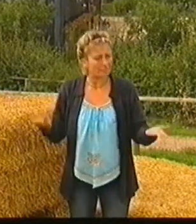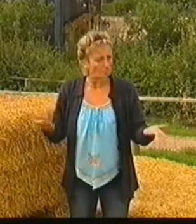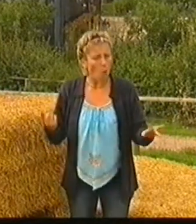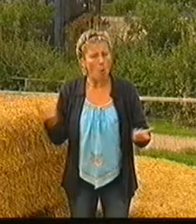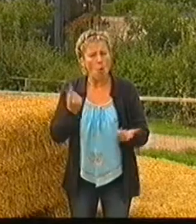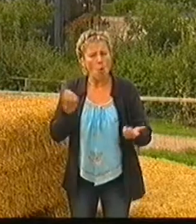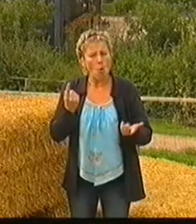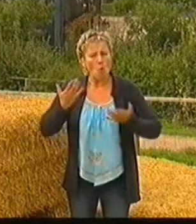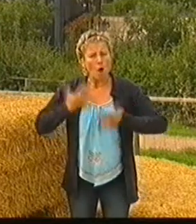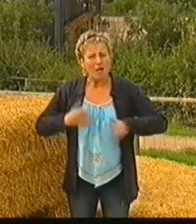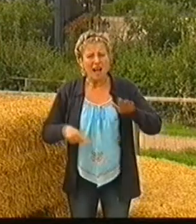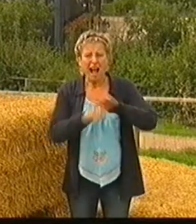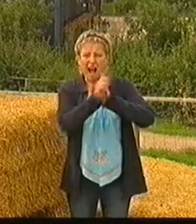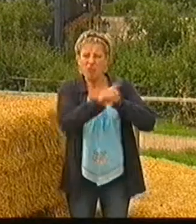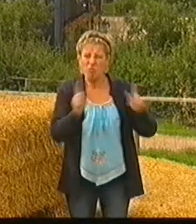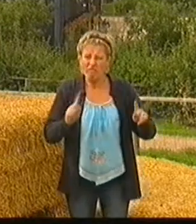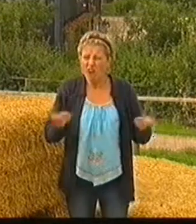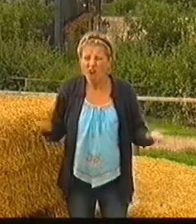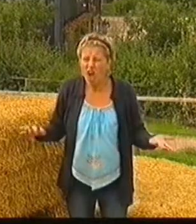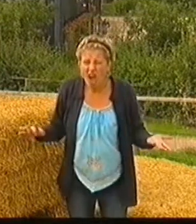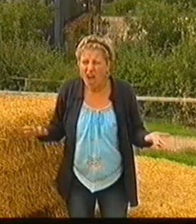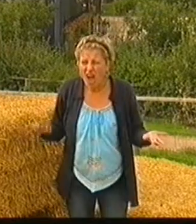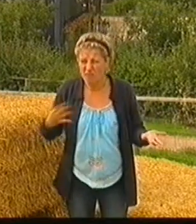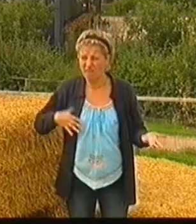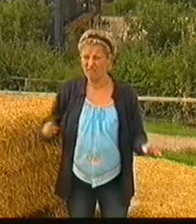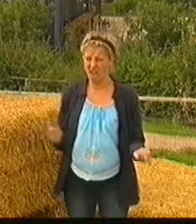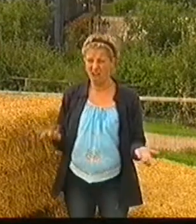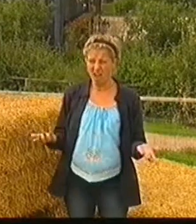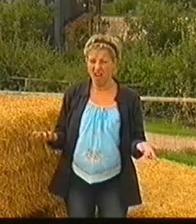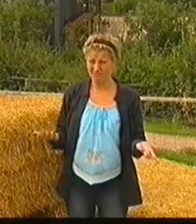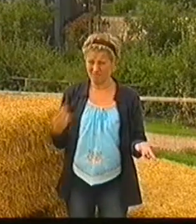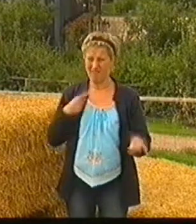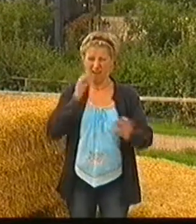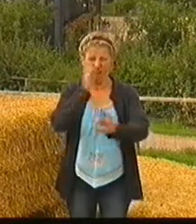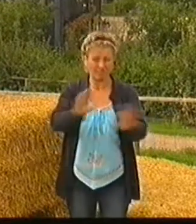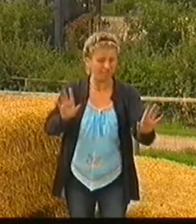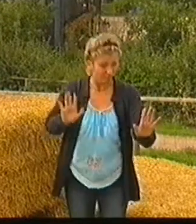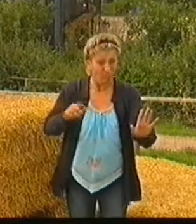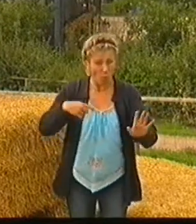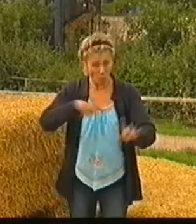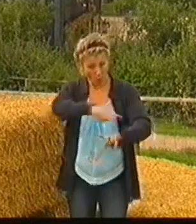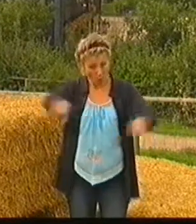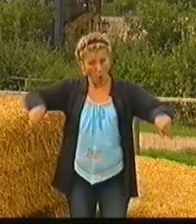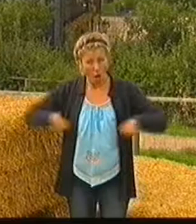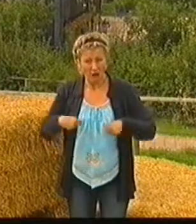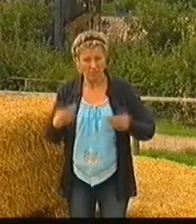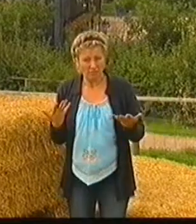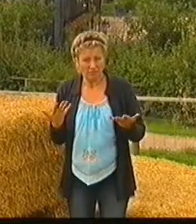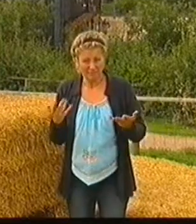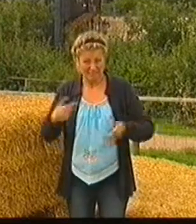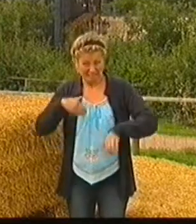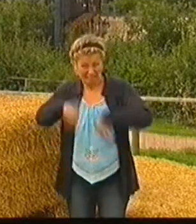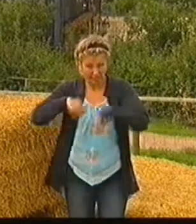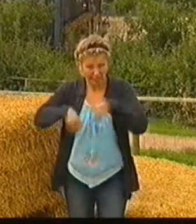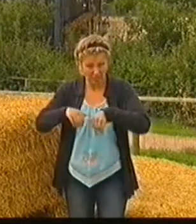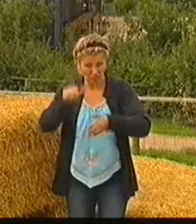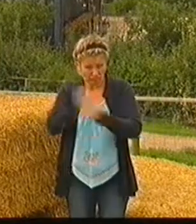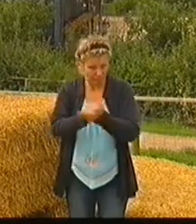Badger. "Exactly," said Mr. Fox. "But who wants to go out anyway? Let me ask you that. We're